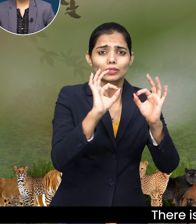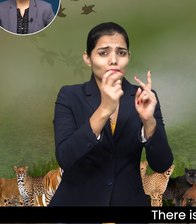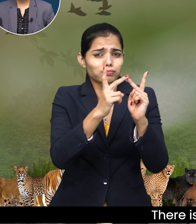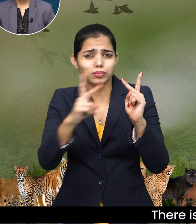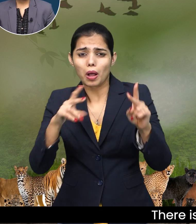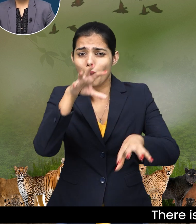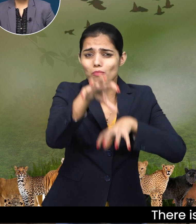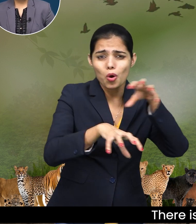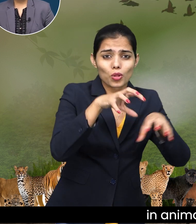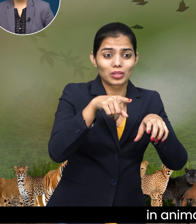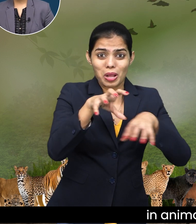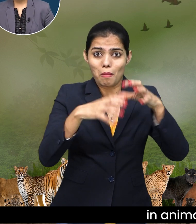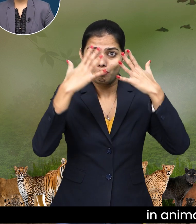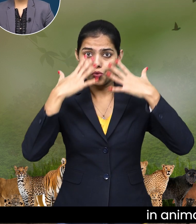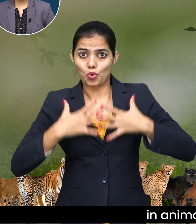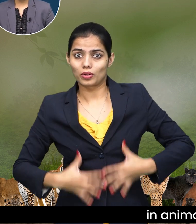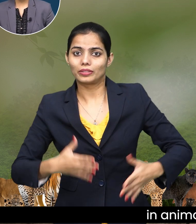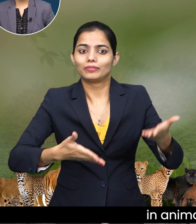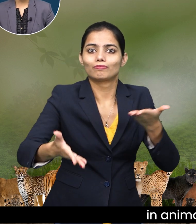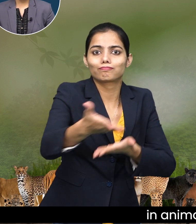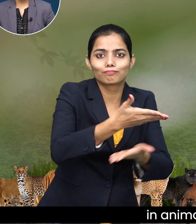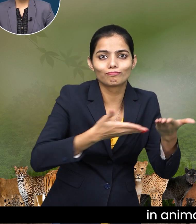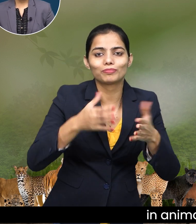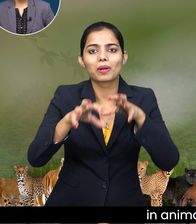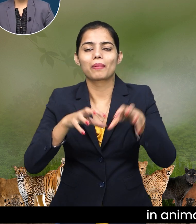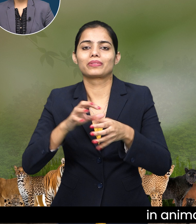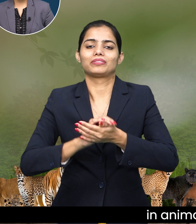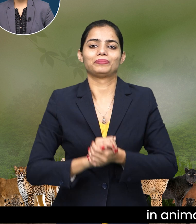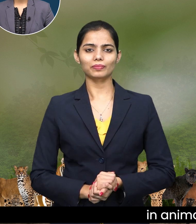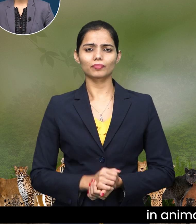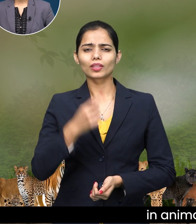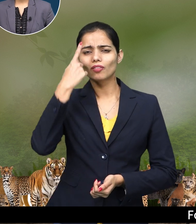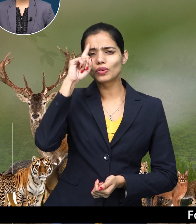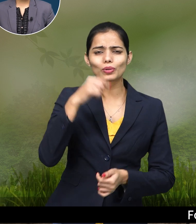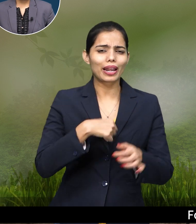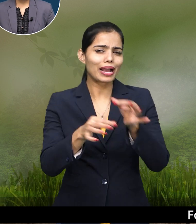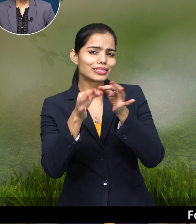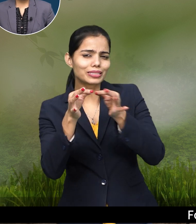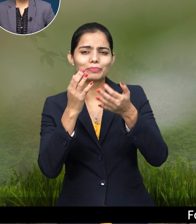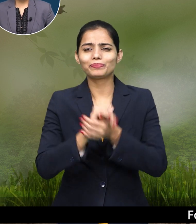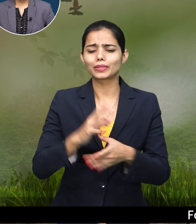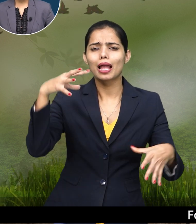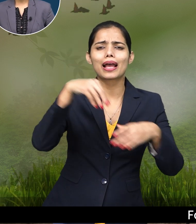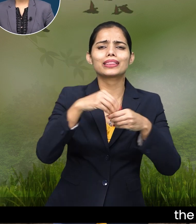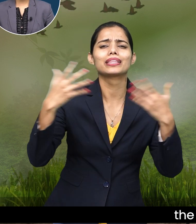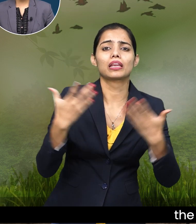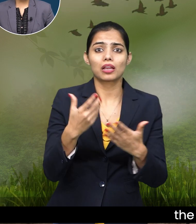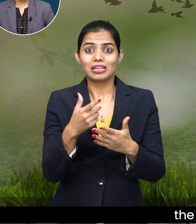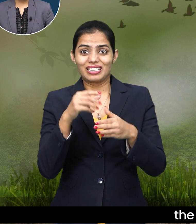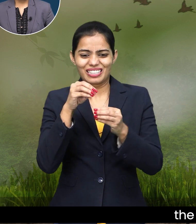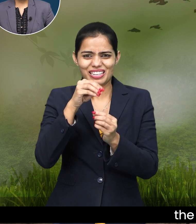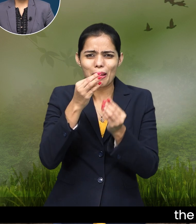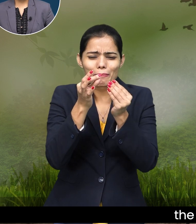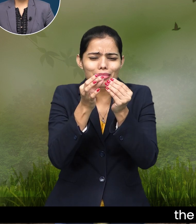There is a great diversity in animal body structures. For example, the